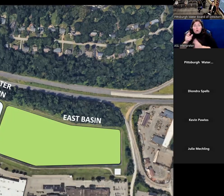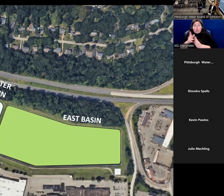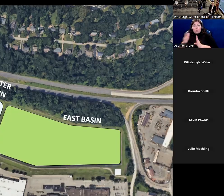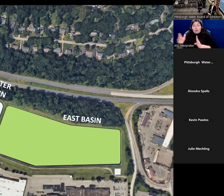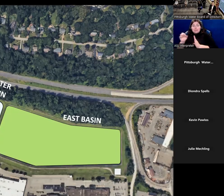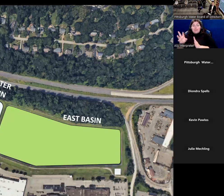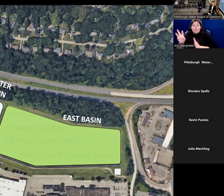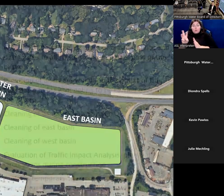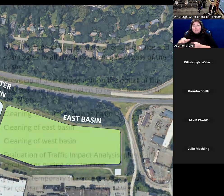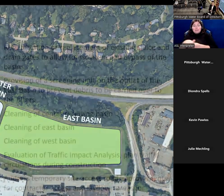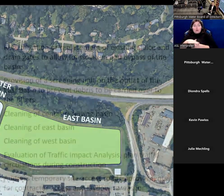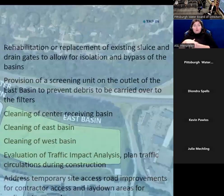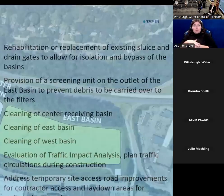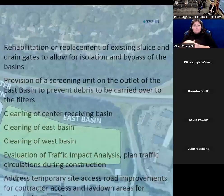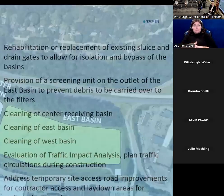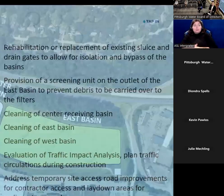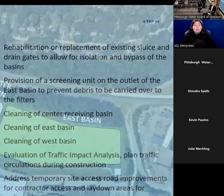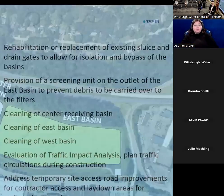west basin.